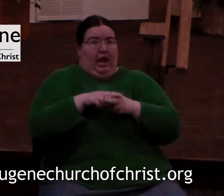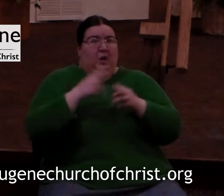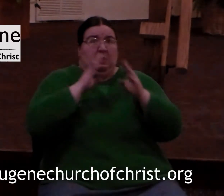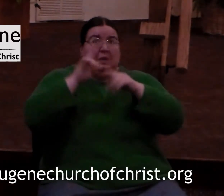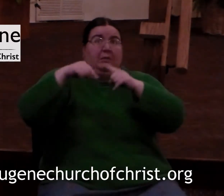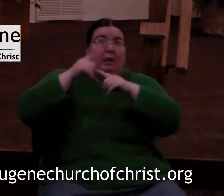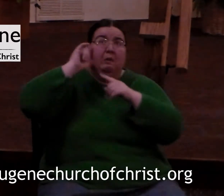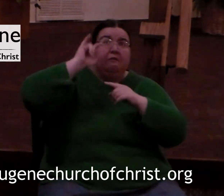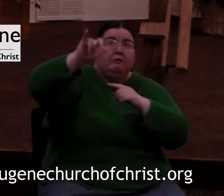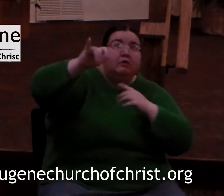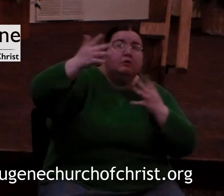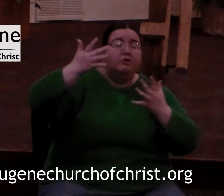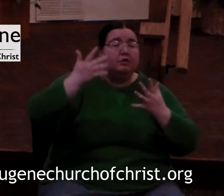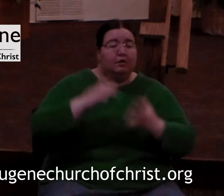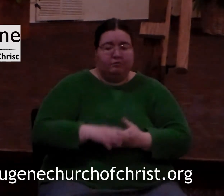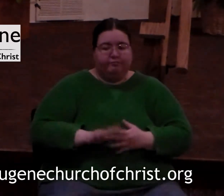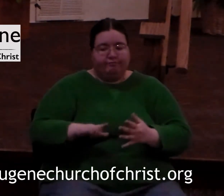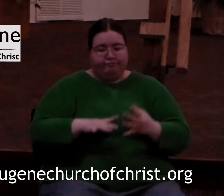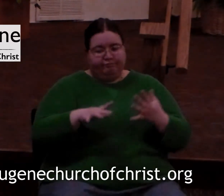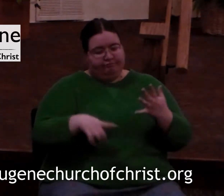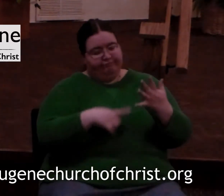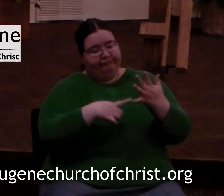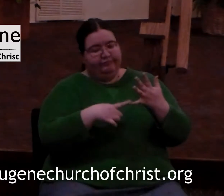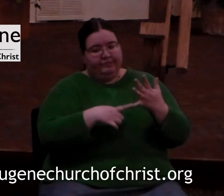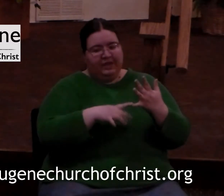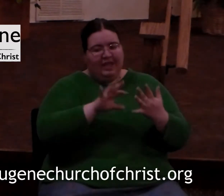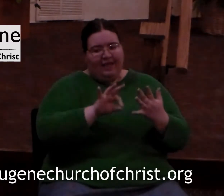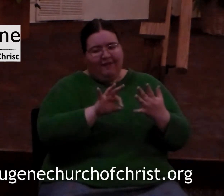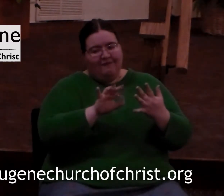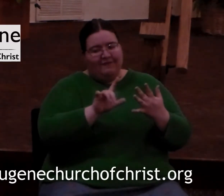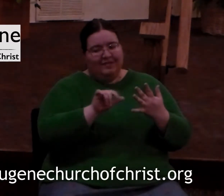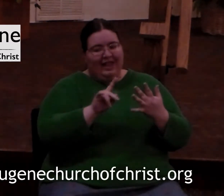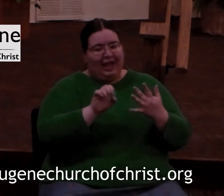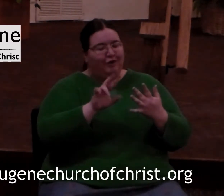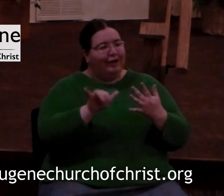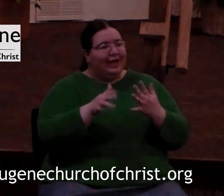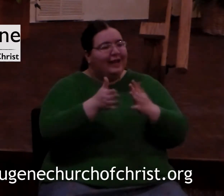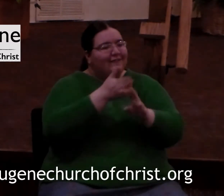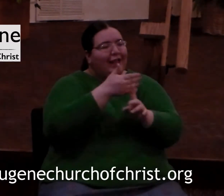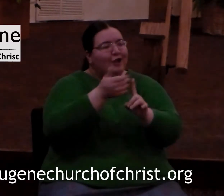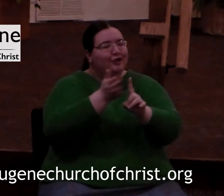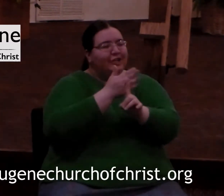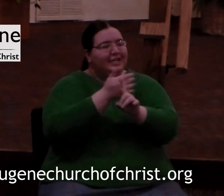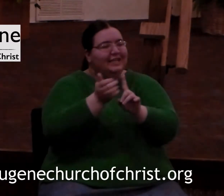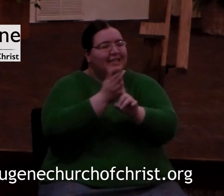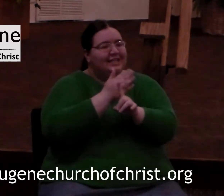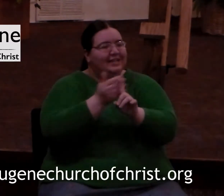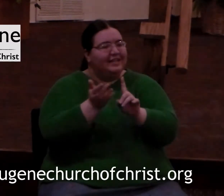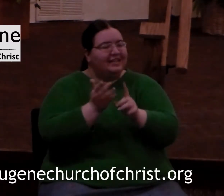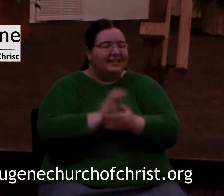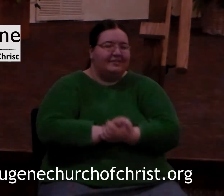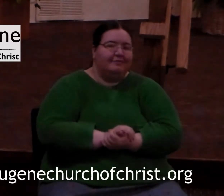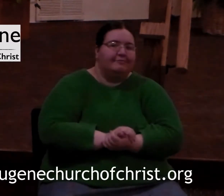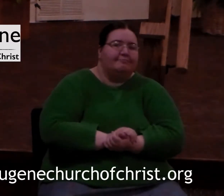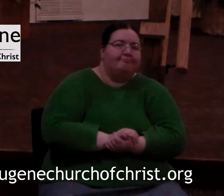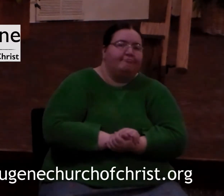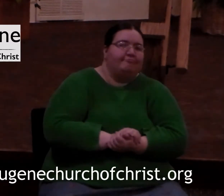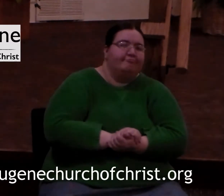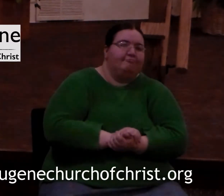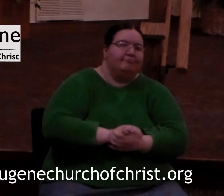Worry. Flattery. Now, flattery will get you everywhere, you've heard. And we like flattery, but sometimes we let that stuff